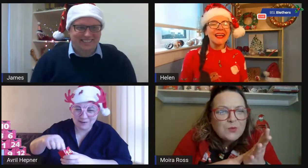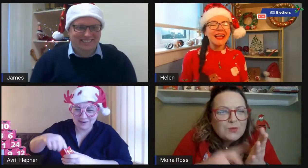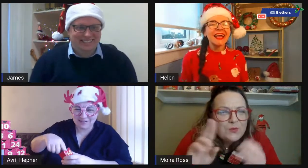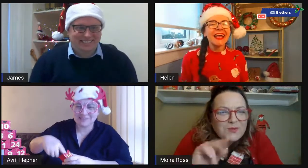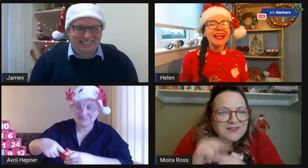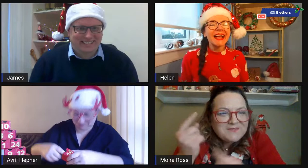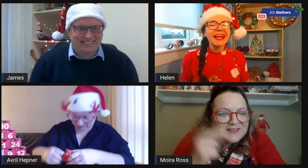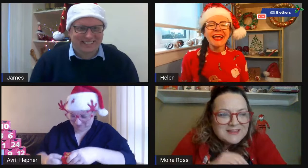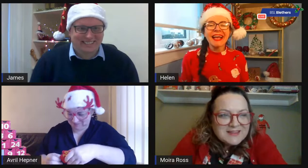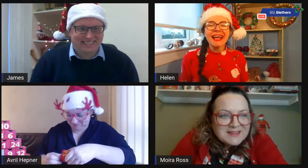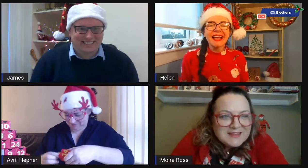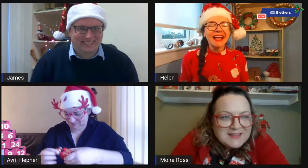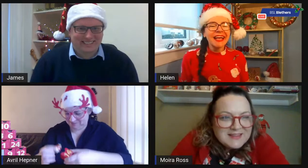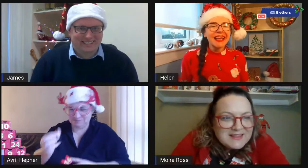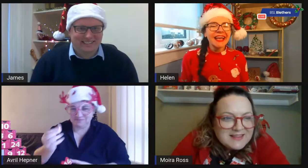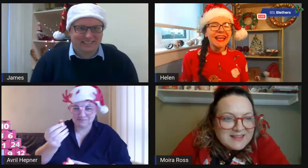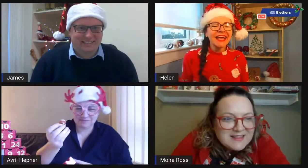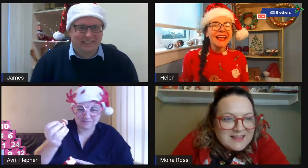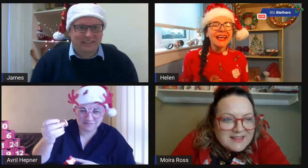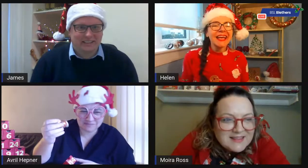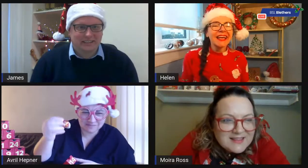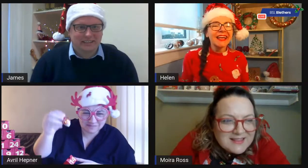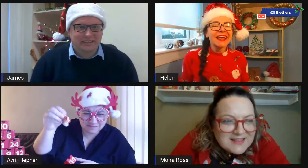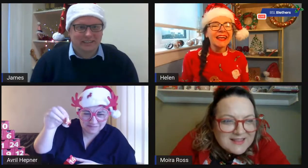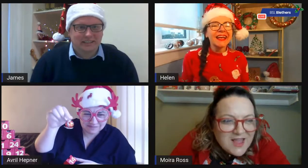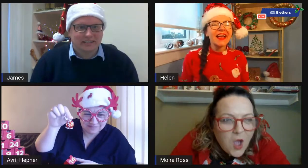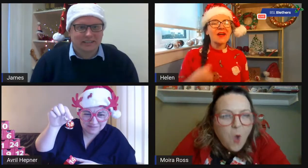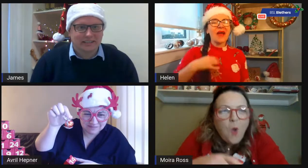do. Oh, I'm not sharing. No.